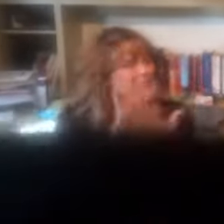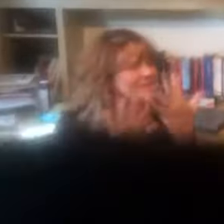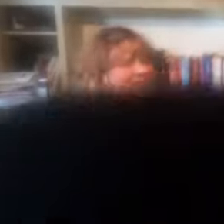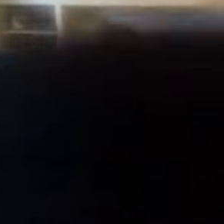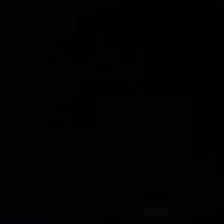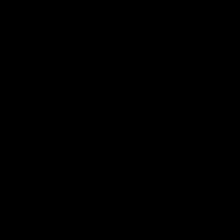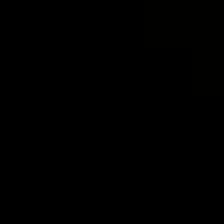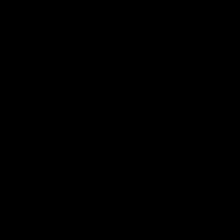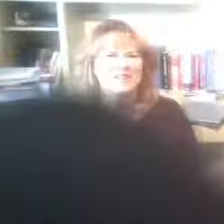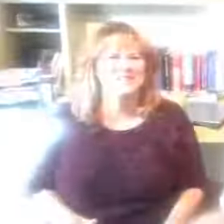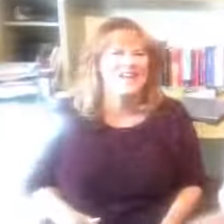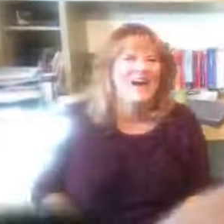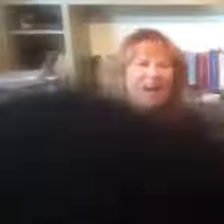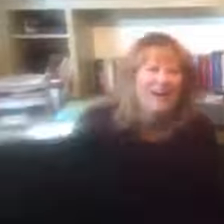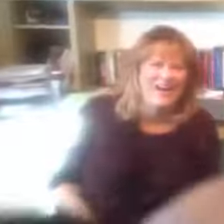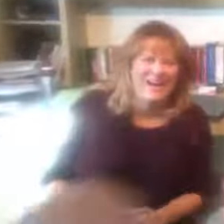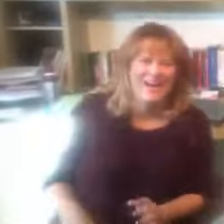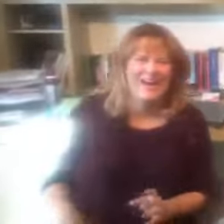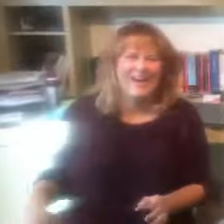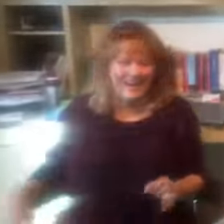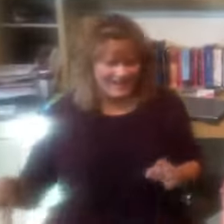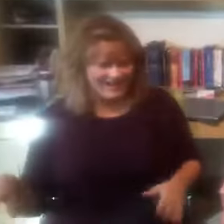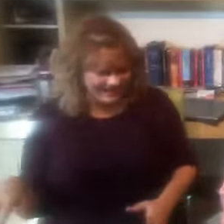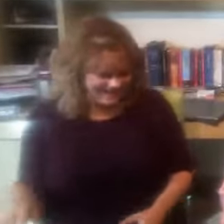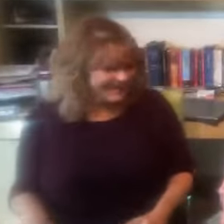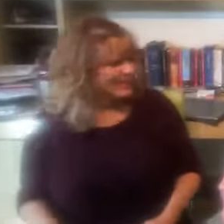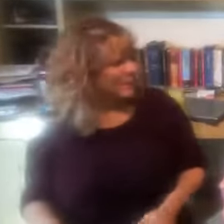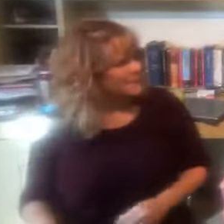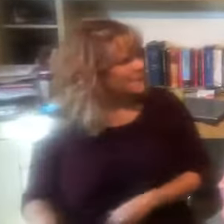little fuzzy sometimes. Yeah, that's true. That's true.